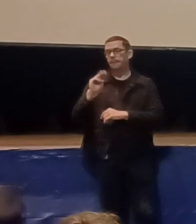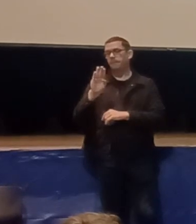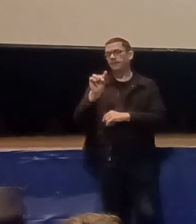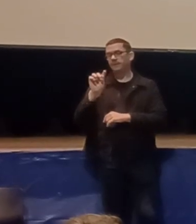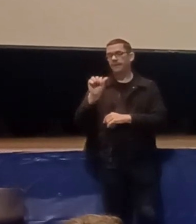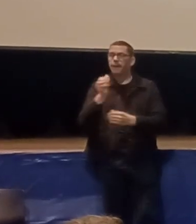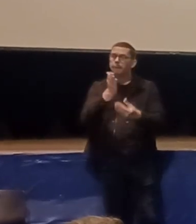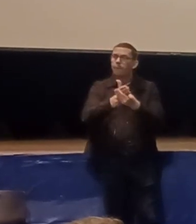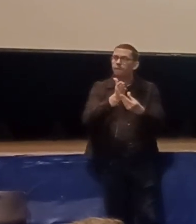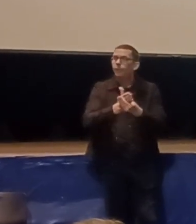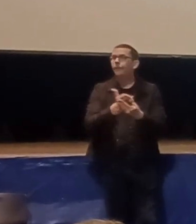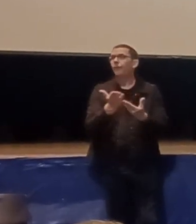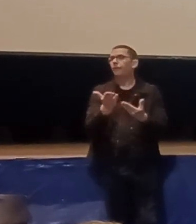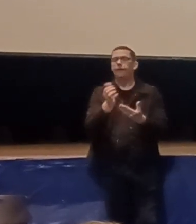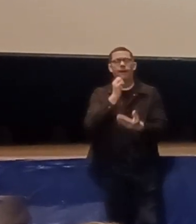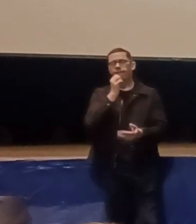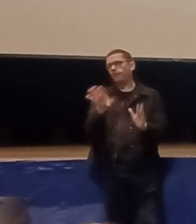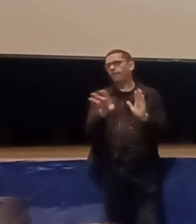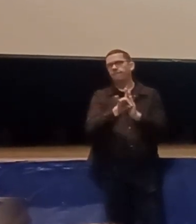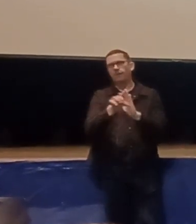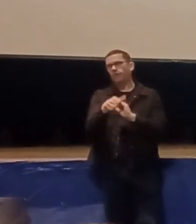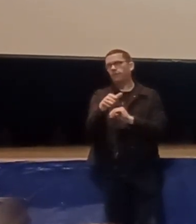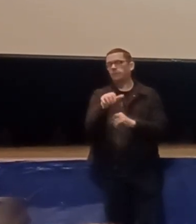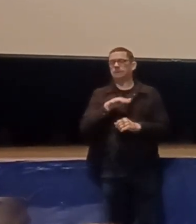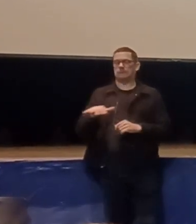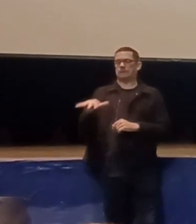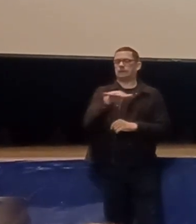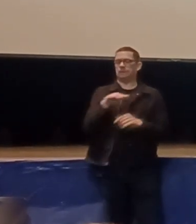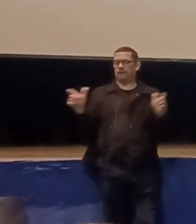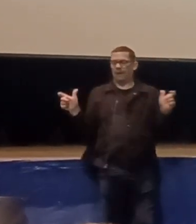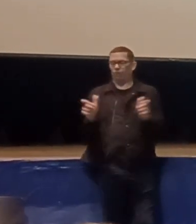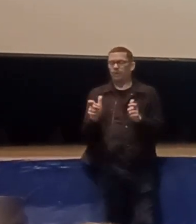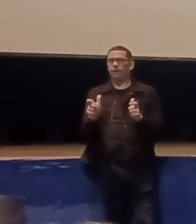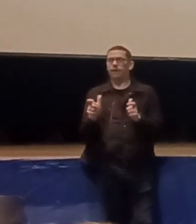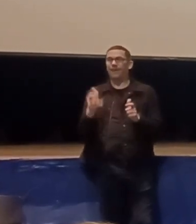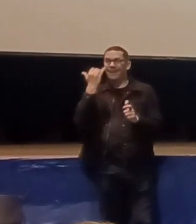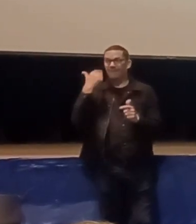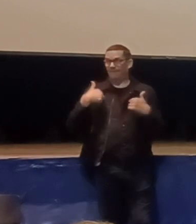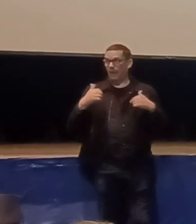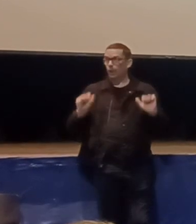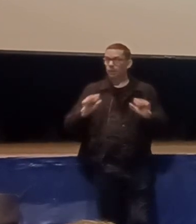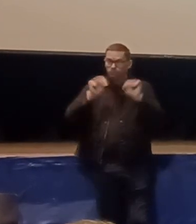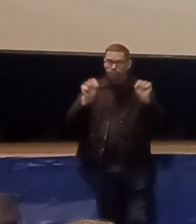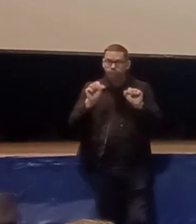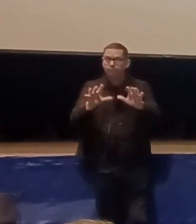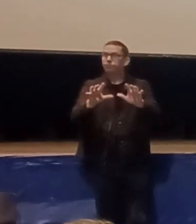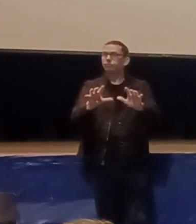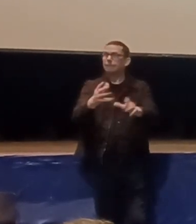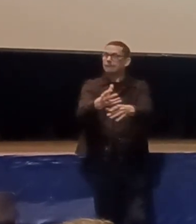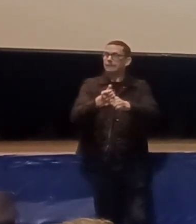other suitable sites in this vicinity. If I could wave a wand and just take some private